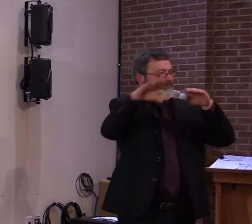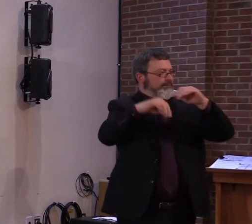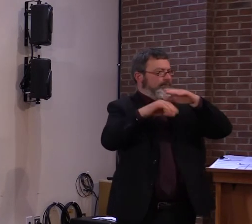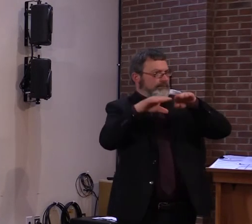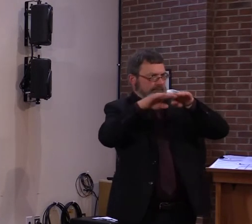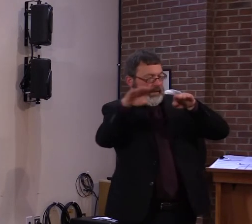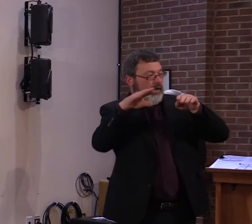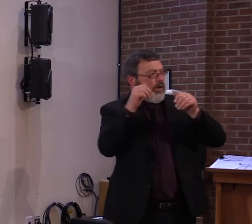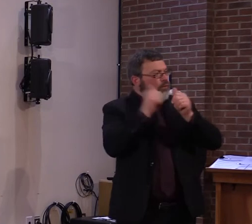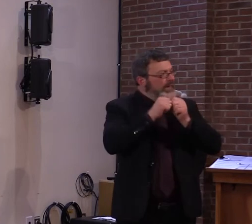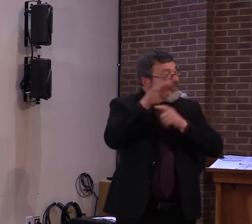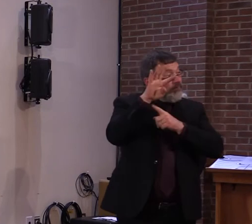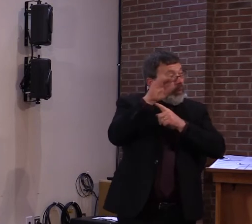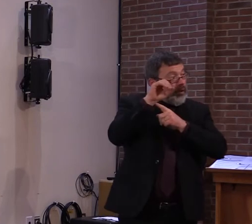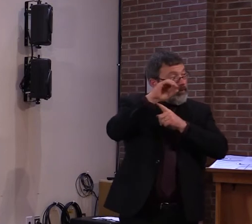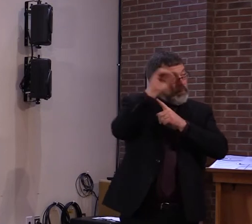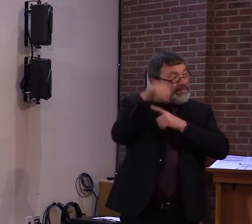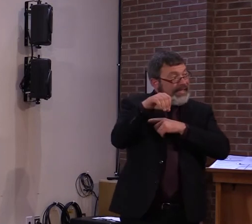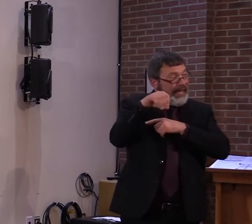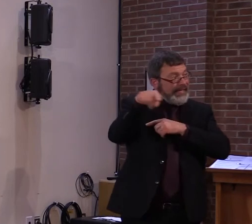that case and not in Vermont.